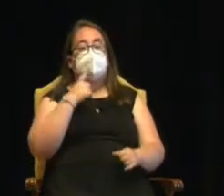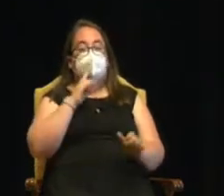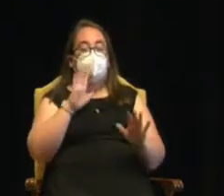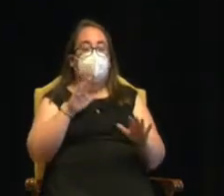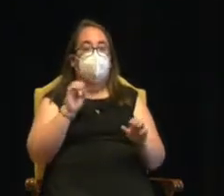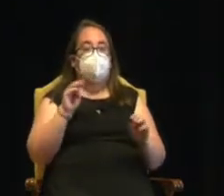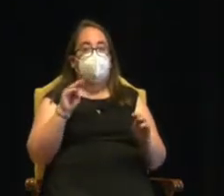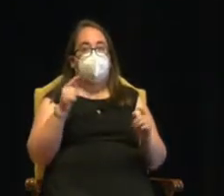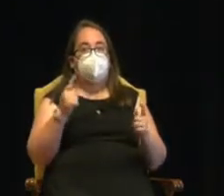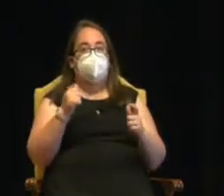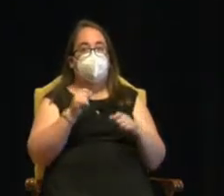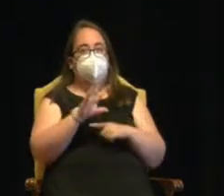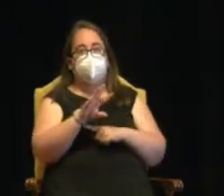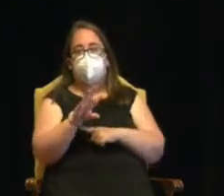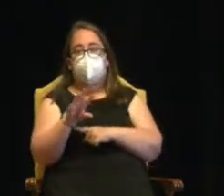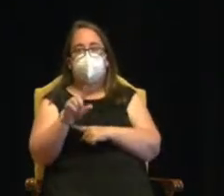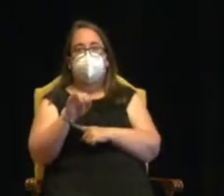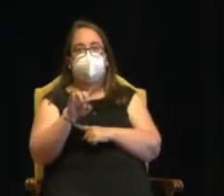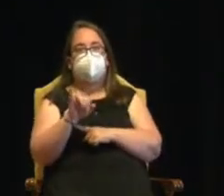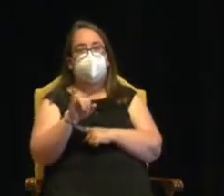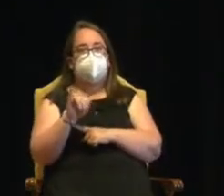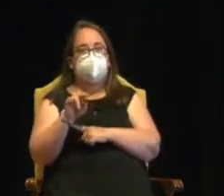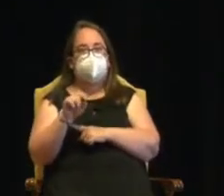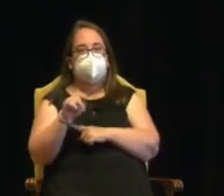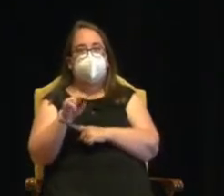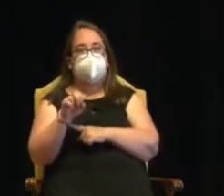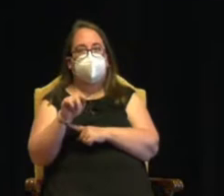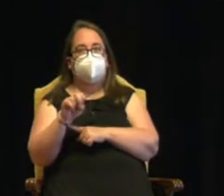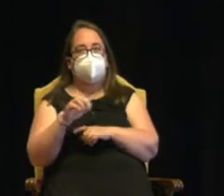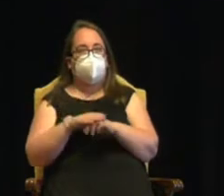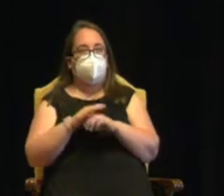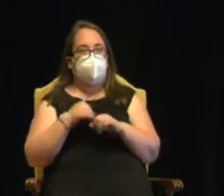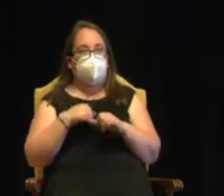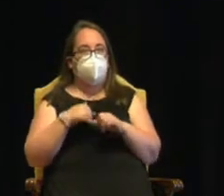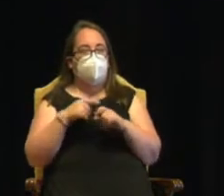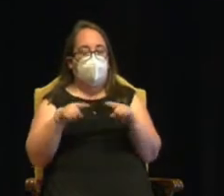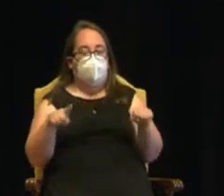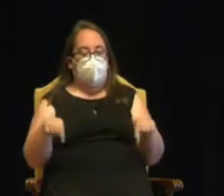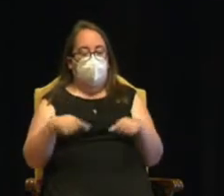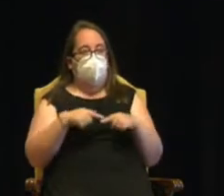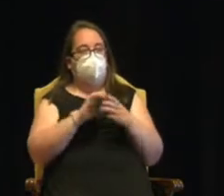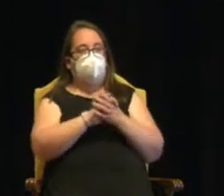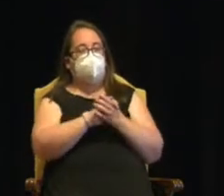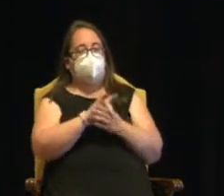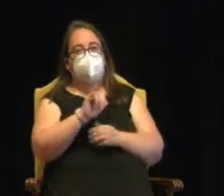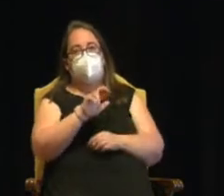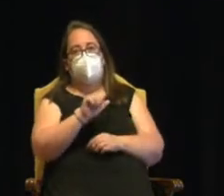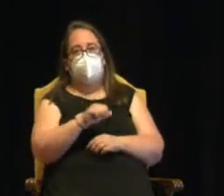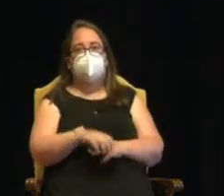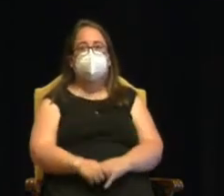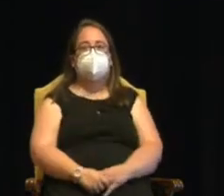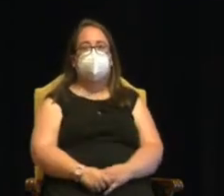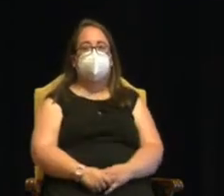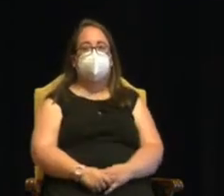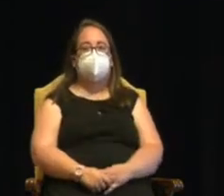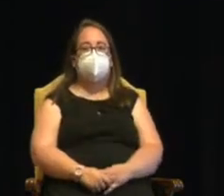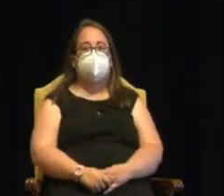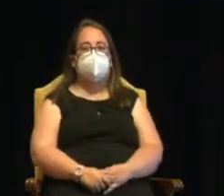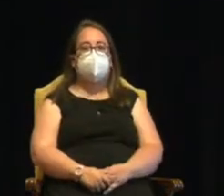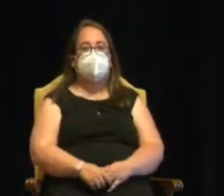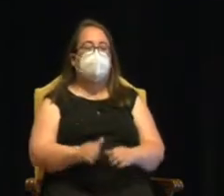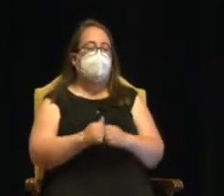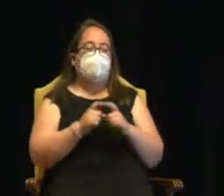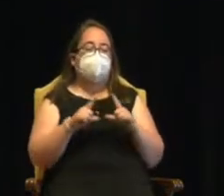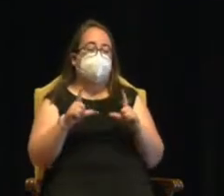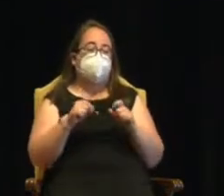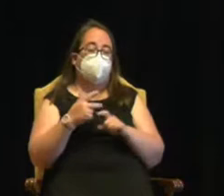my God, they're filming Lady in the Lake on my block. Congratulations, Laura. And I'm just sort of like, I mean, I got that check 3 months